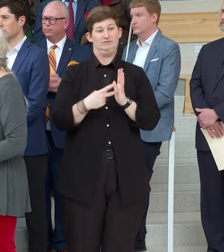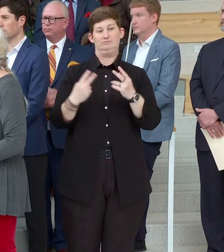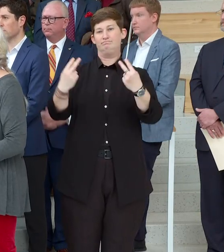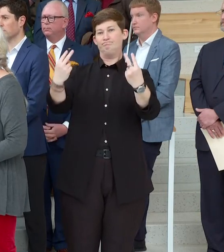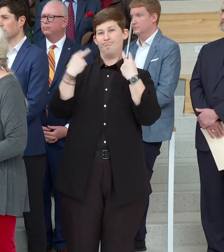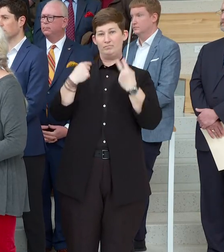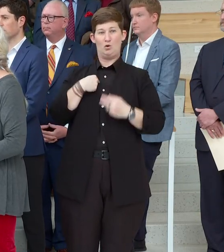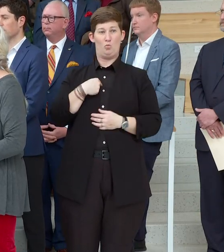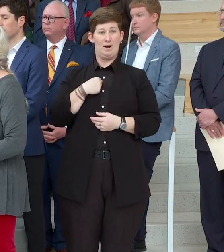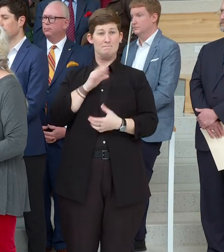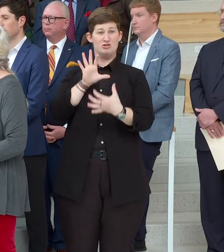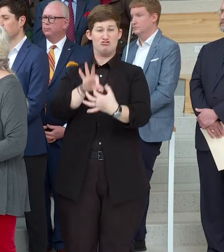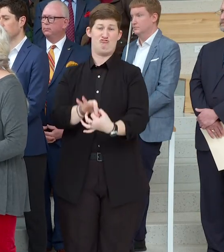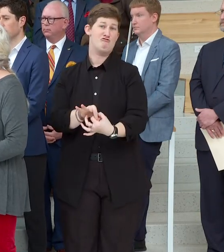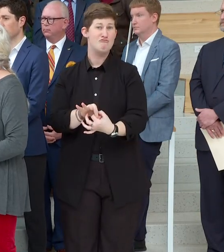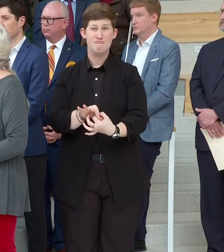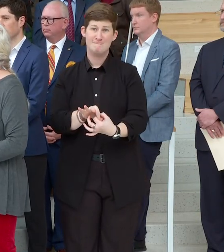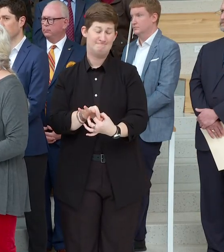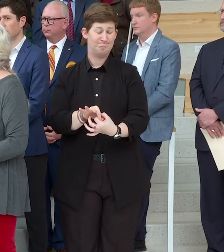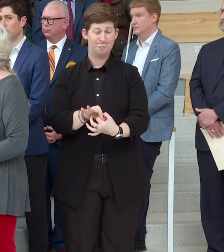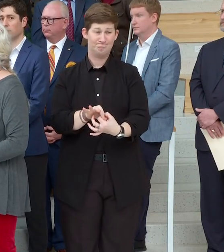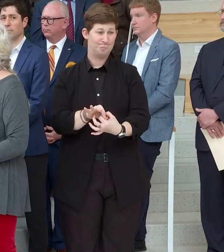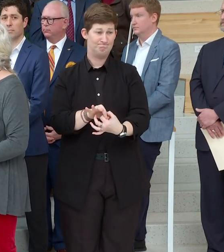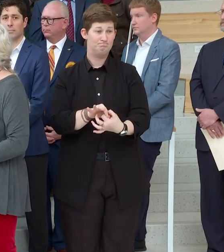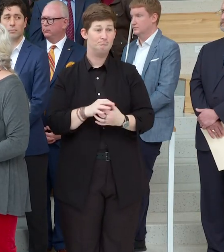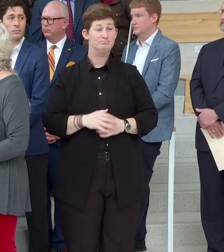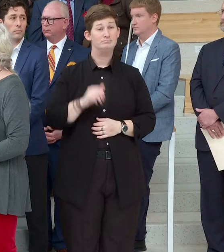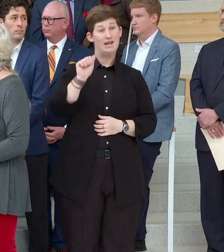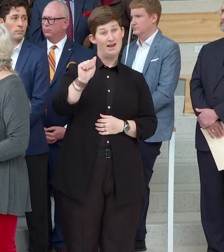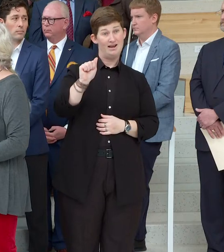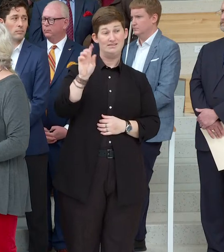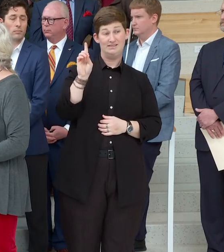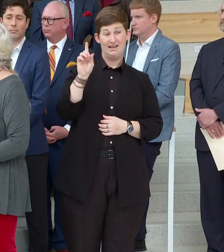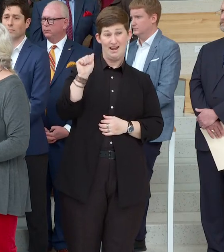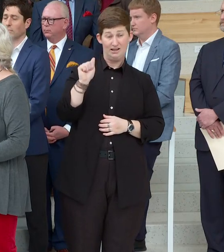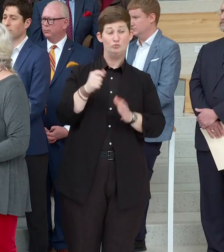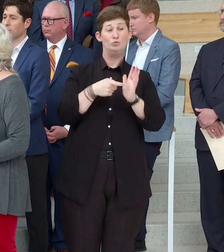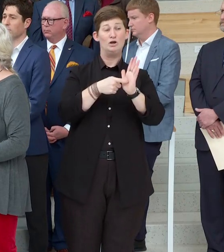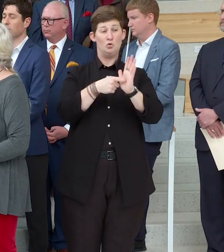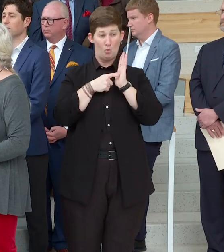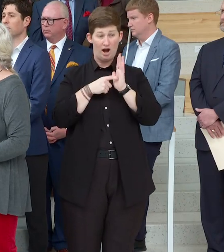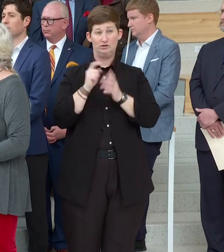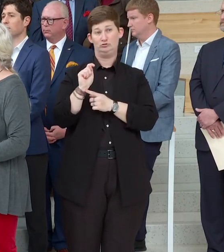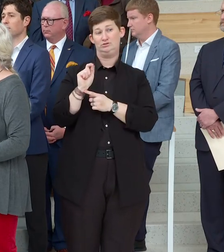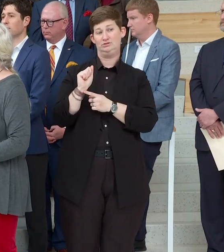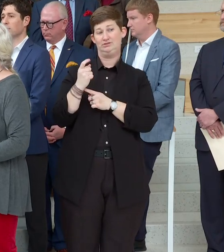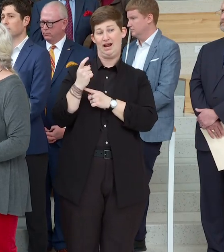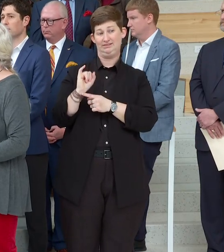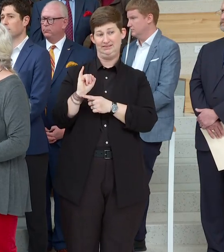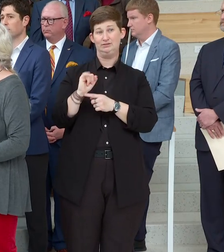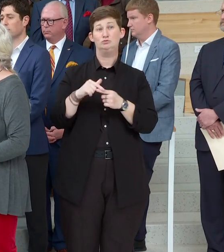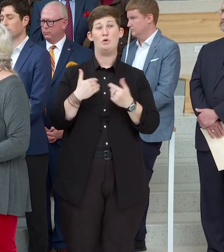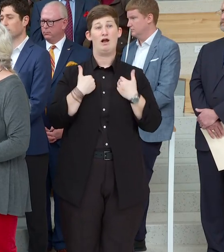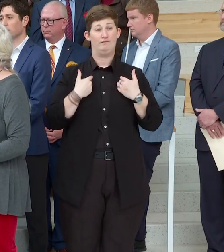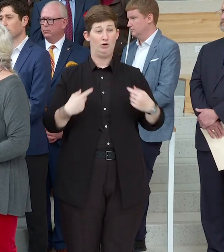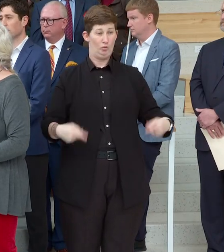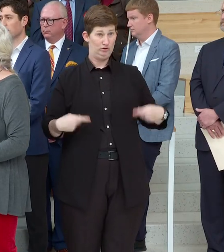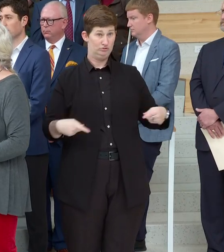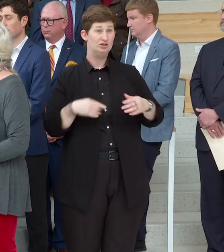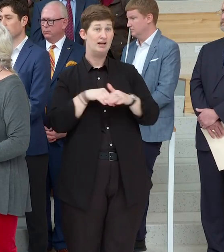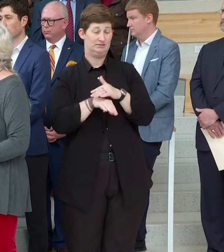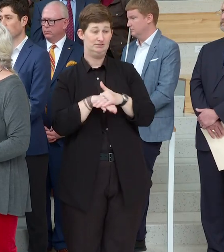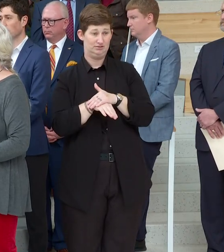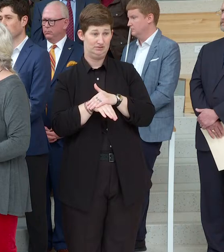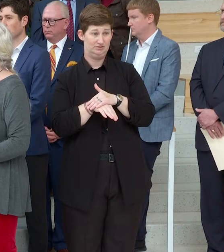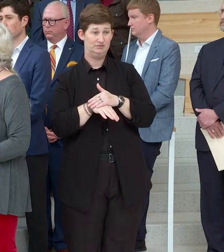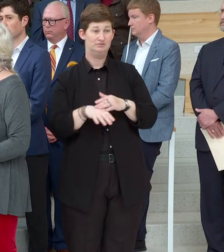The Americans with Disabilities Act requires taxis to have wheelchair accessible vehicles, but TNCs who have mostly